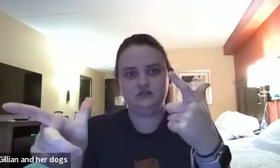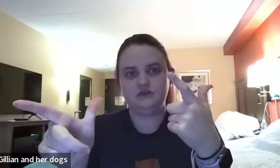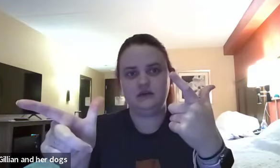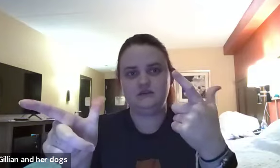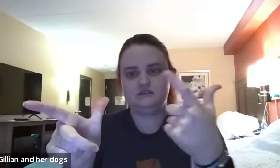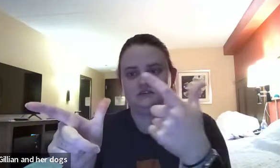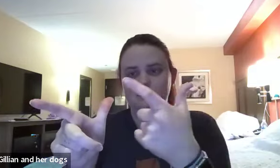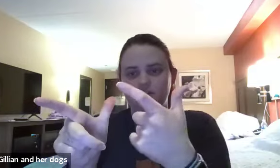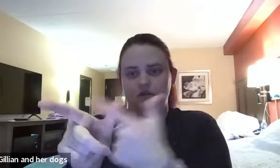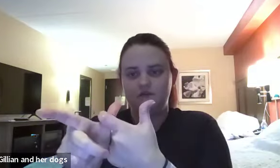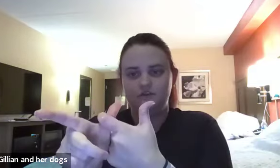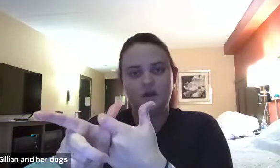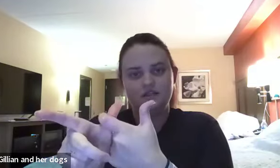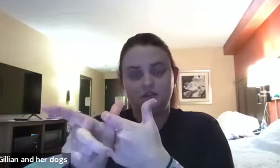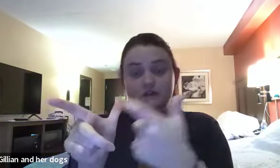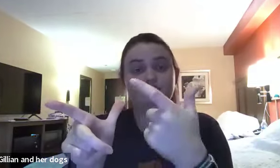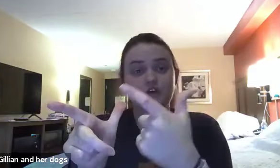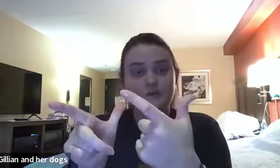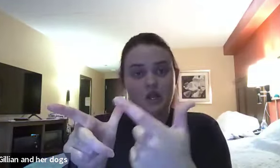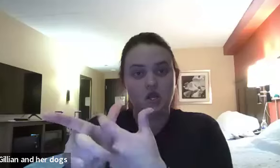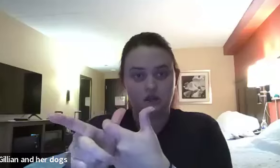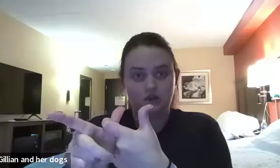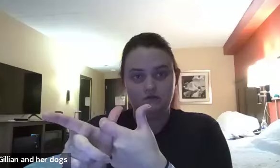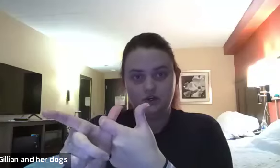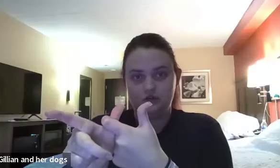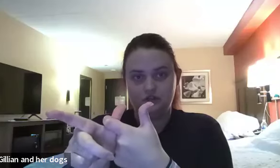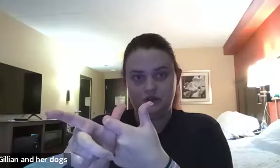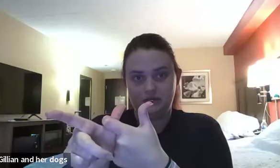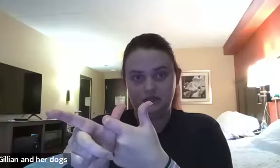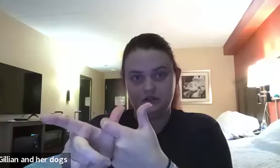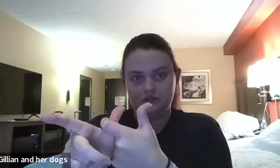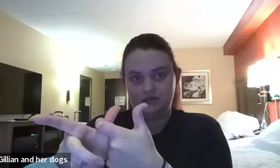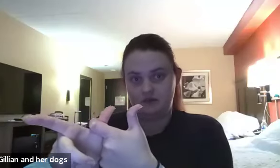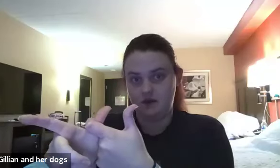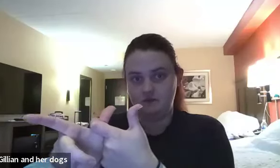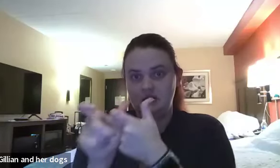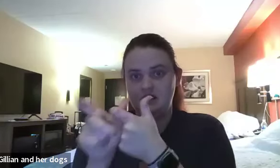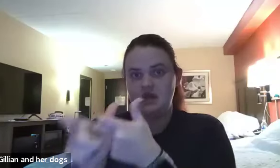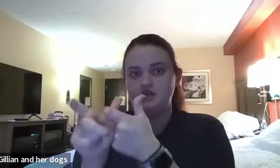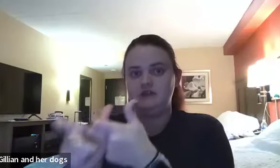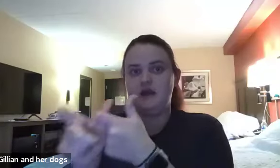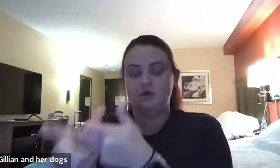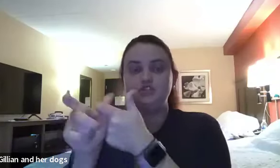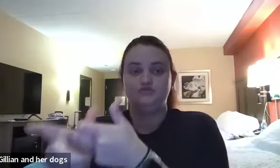two L's. You have your dominant hook over your dominant non-dominant thumb, and you make that motion,